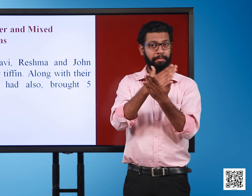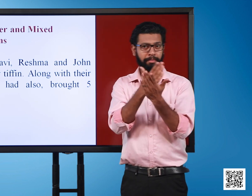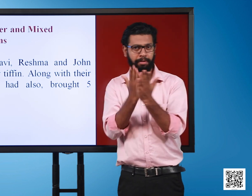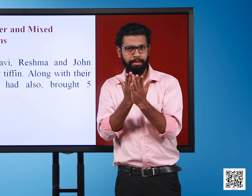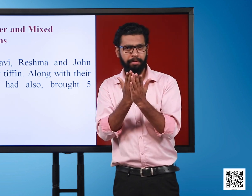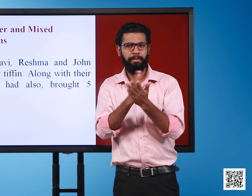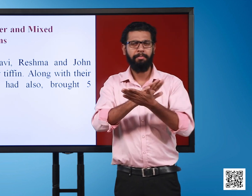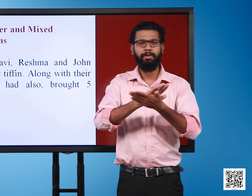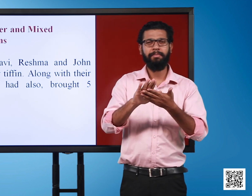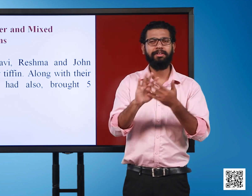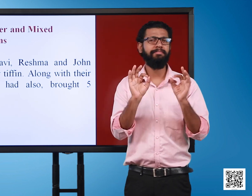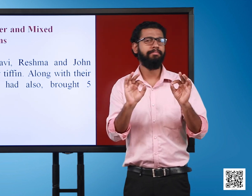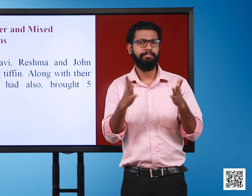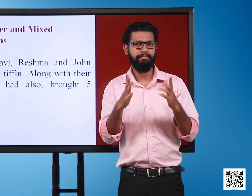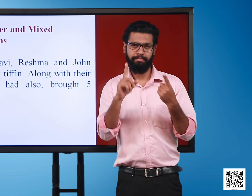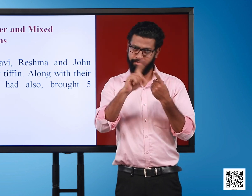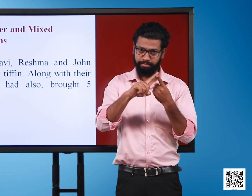improper and mixed fractions.